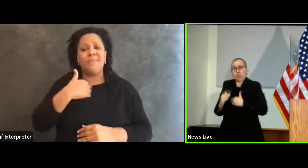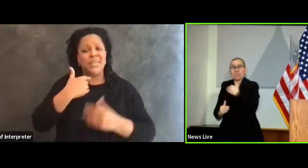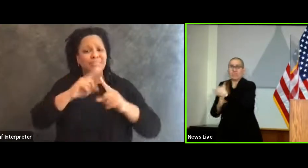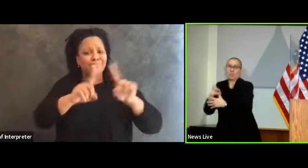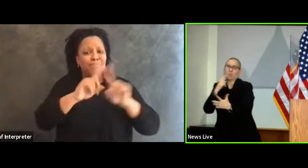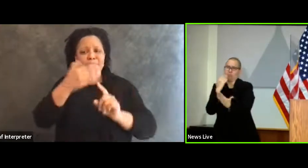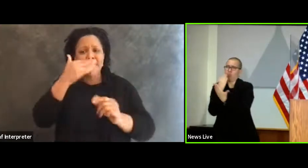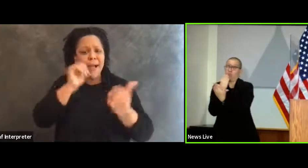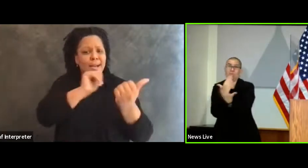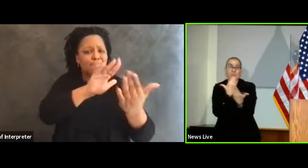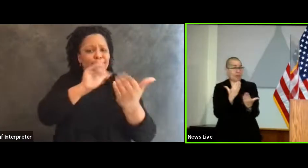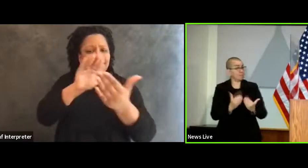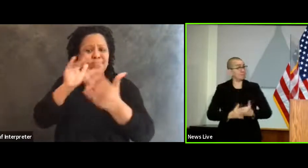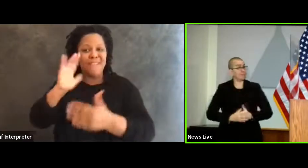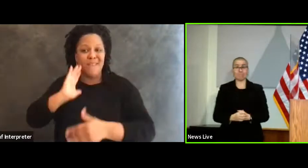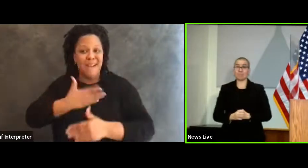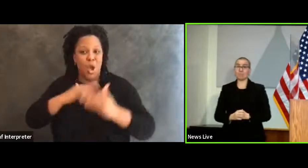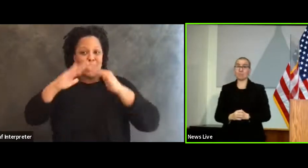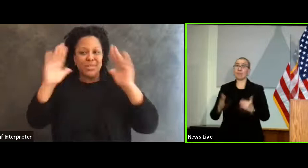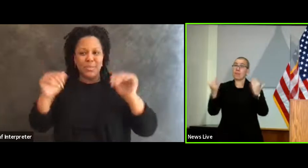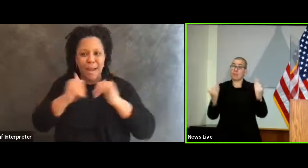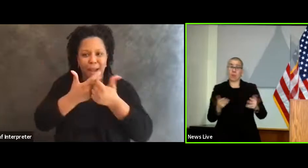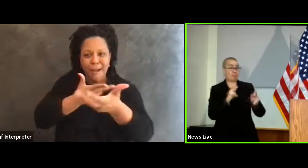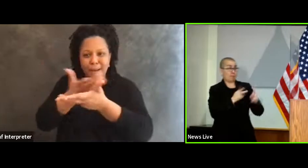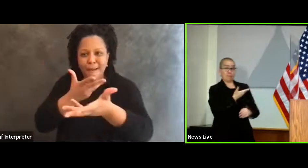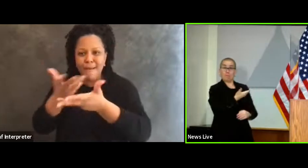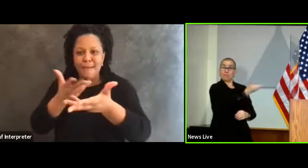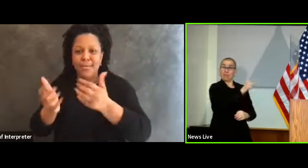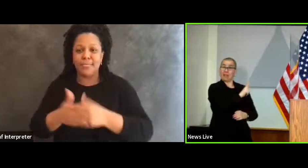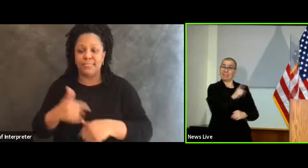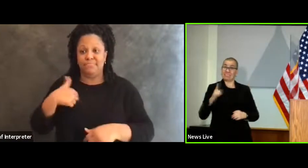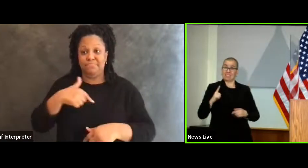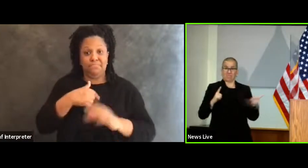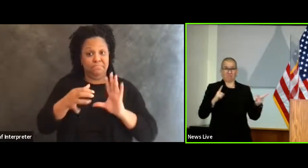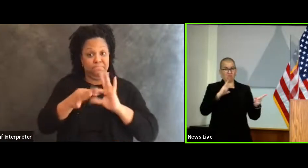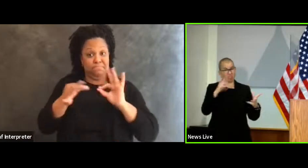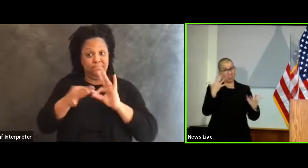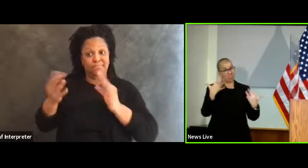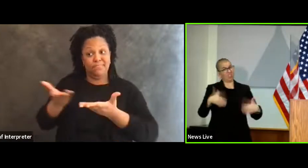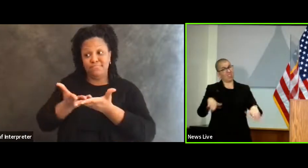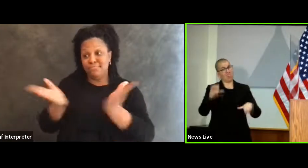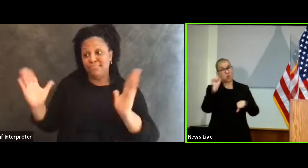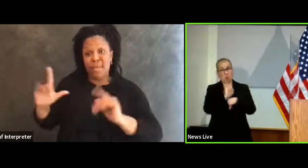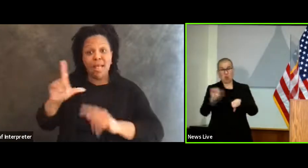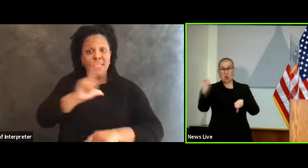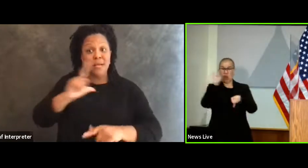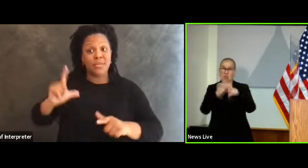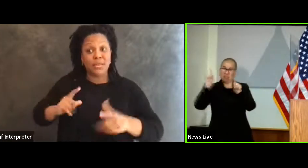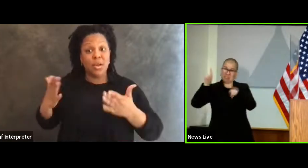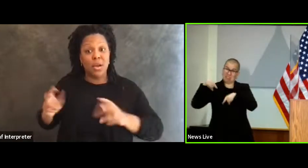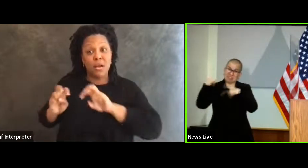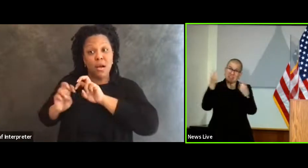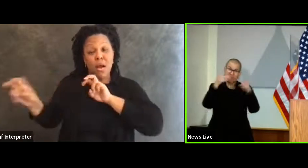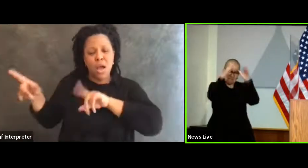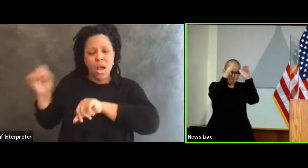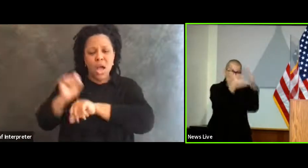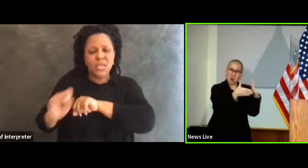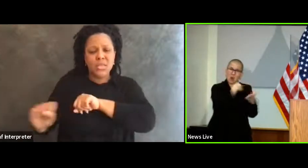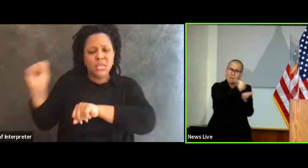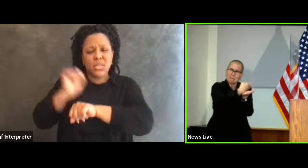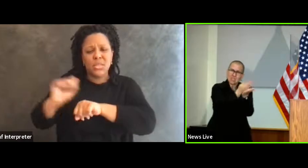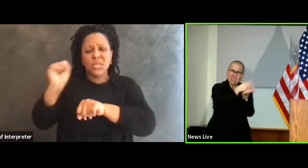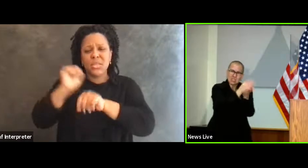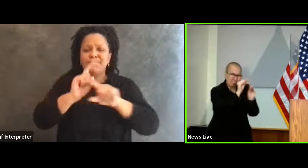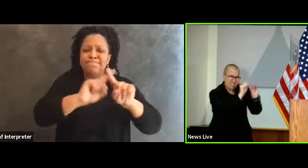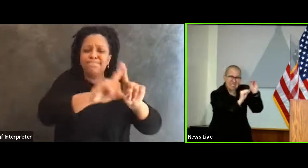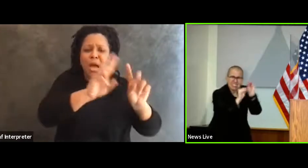like to note that these legislators, again, have been instrumental. They're working on multiple fronts around budgeting, but they're reflecting their community.